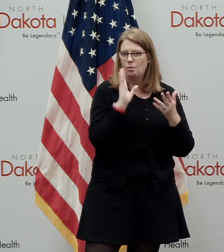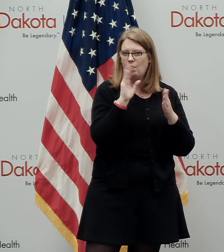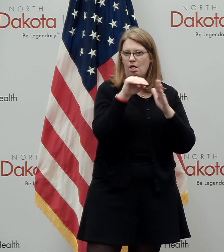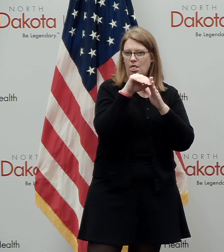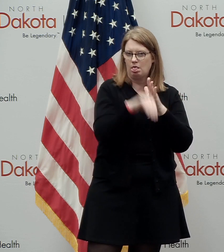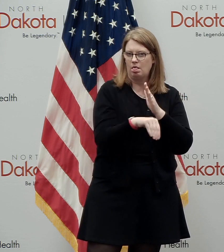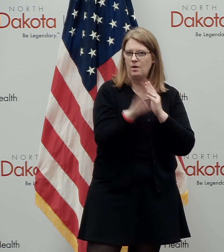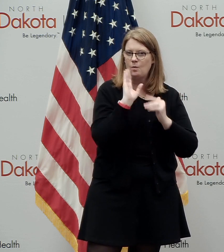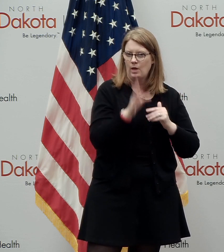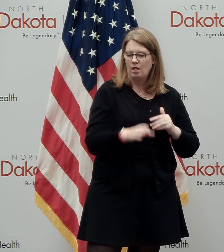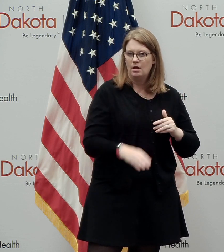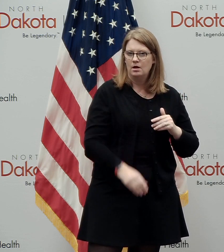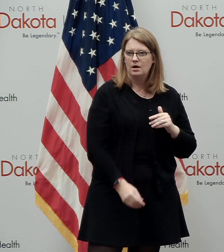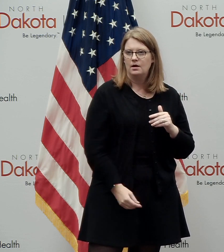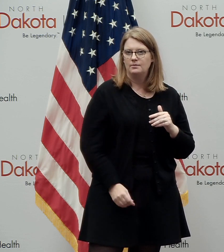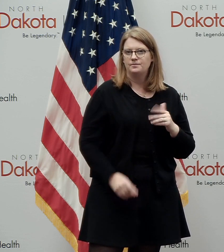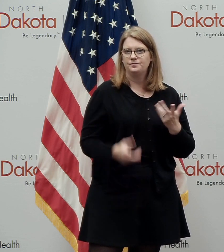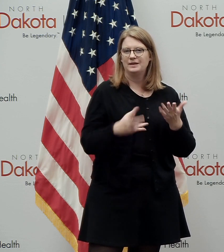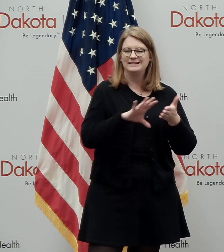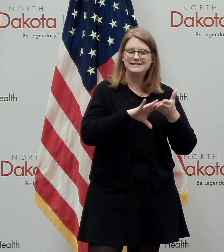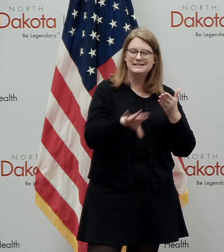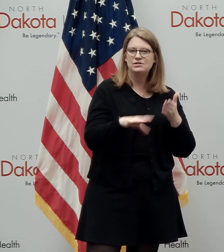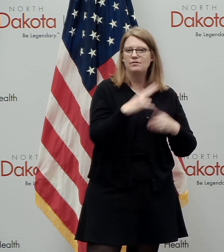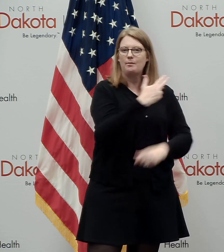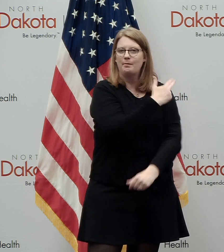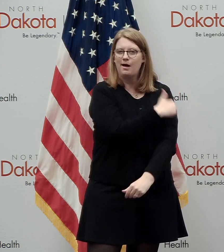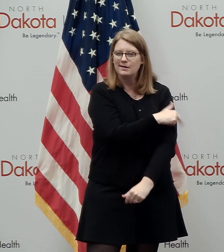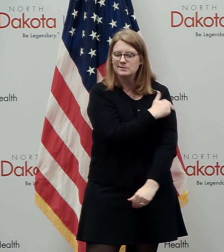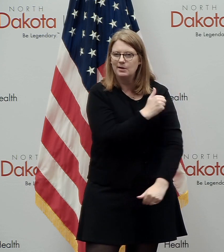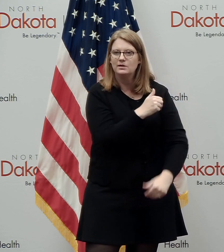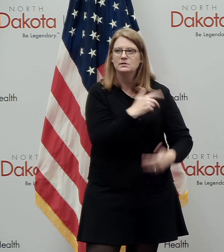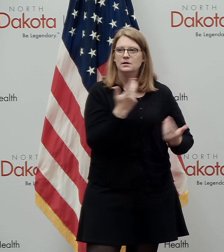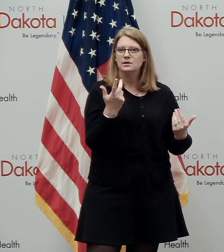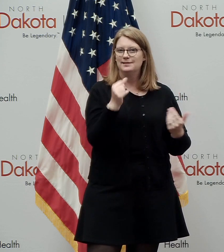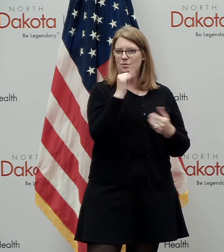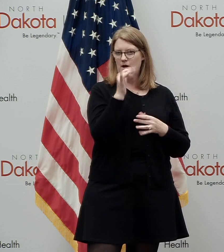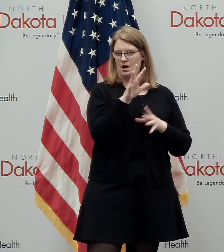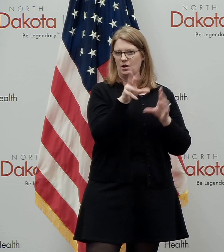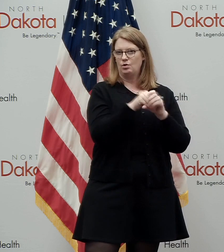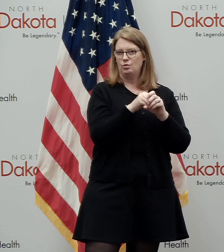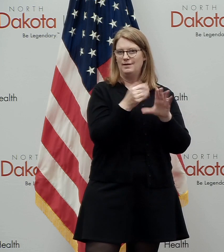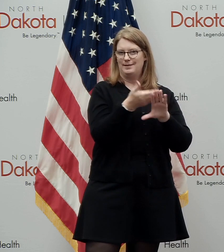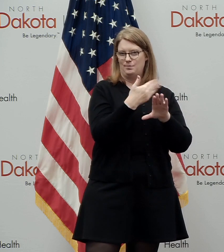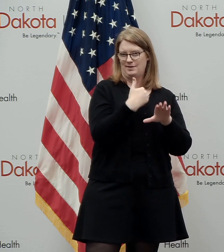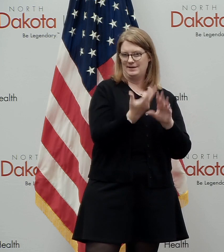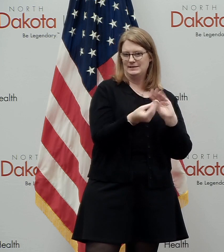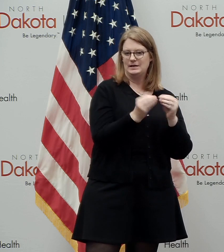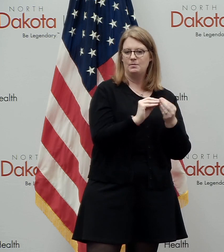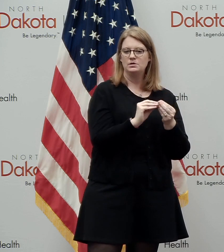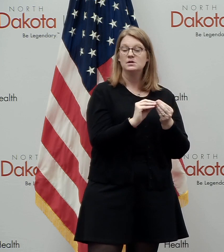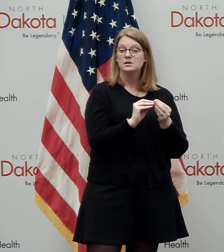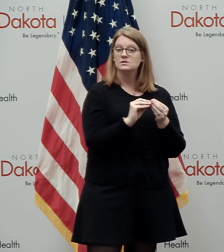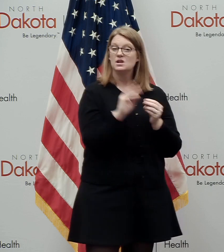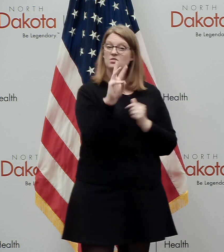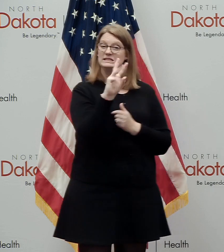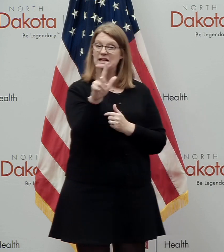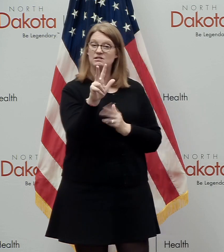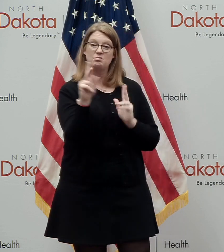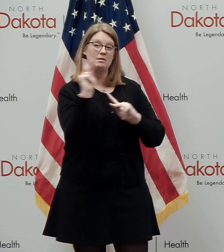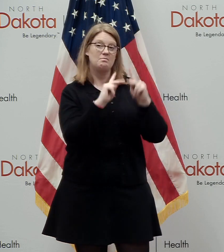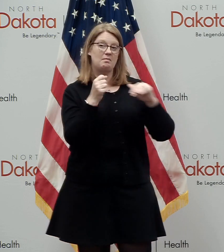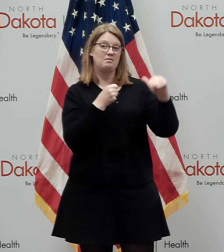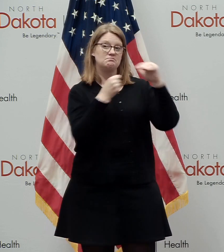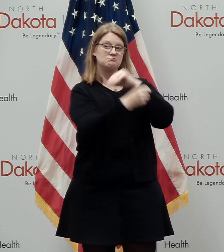down because there was discharges from hospitals that weren't included in the prior numbers. But at 63, we're right in this sort